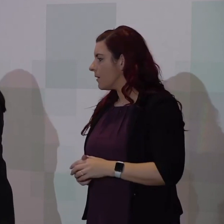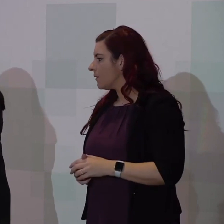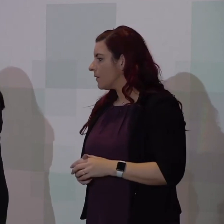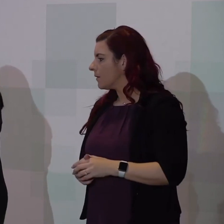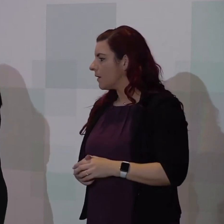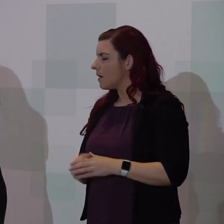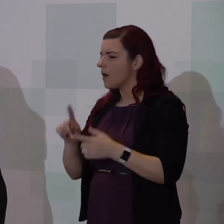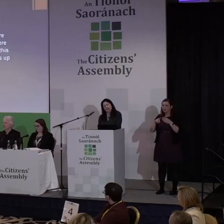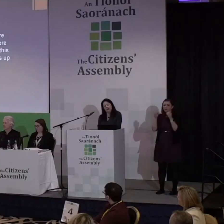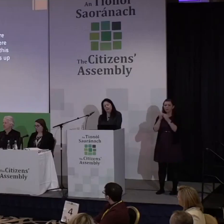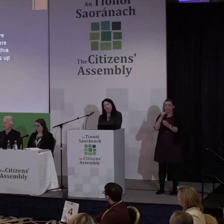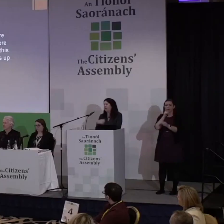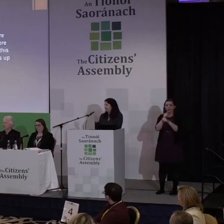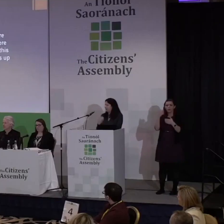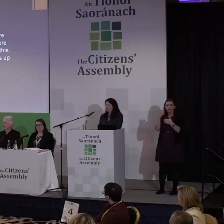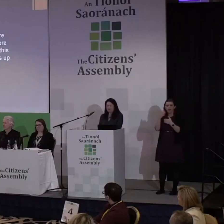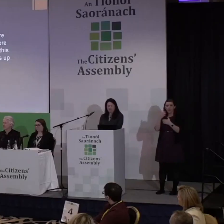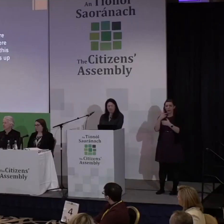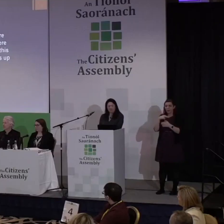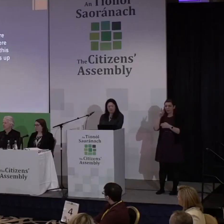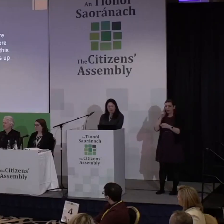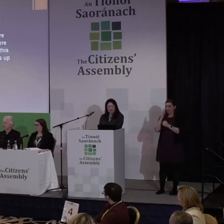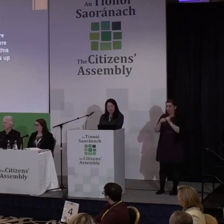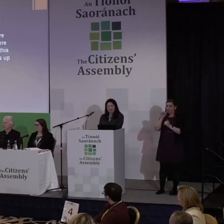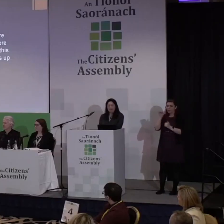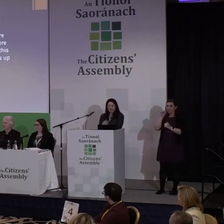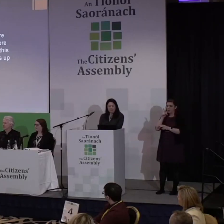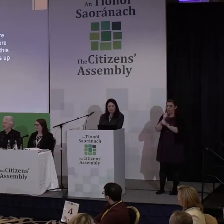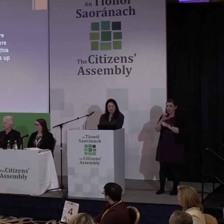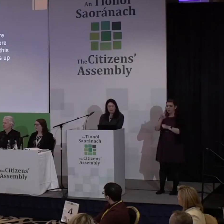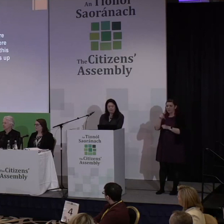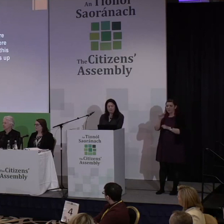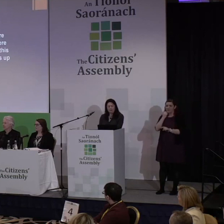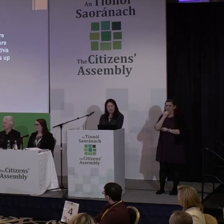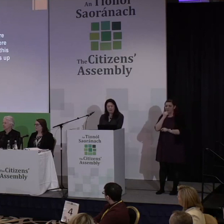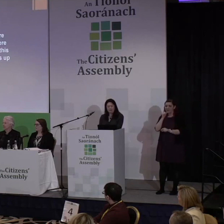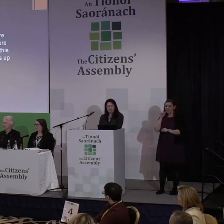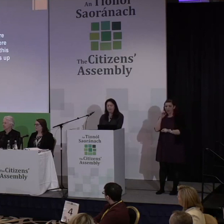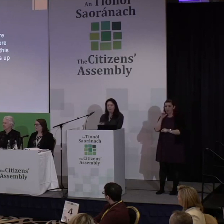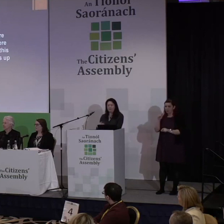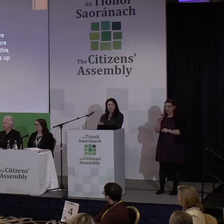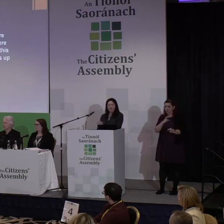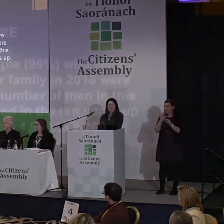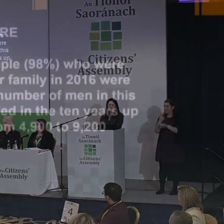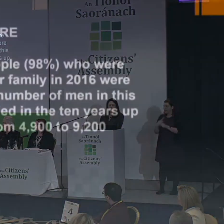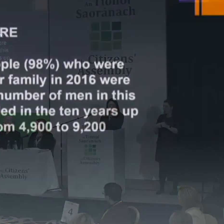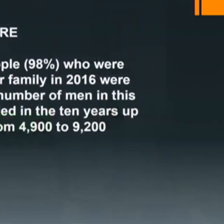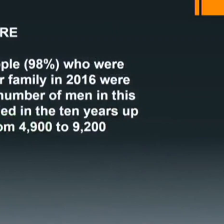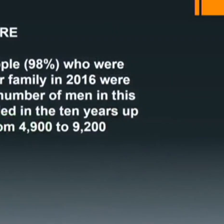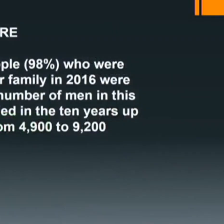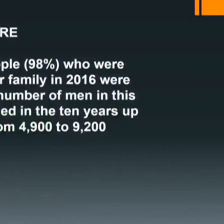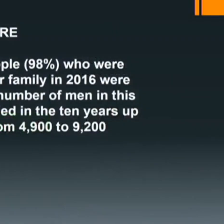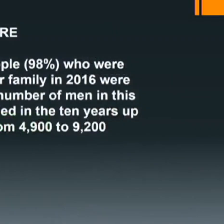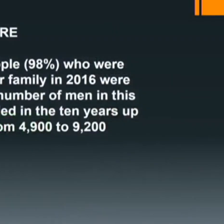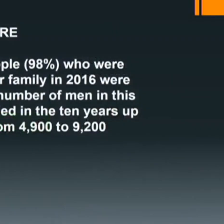also care. You saw this yesterday with the census data. I don't need to repeat it. 98% of those looking after home